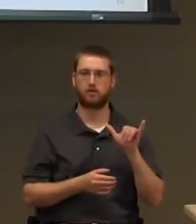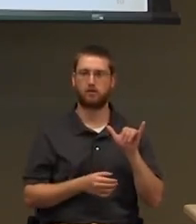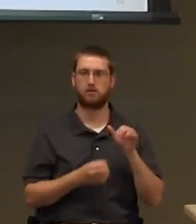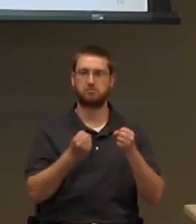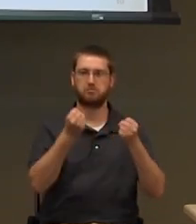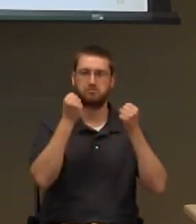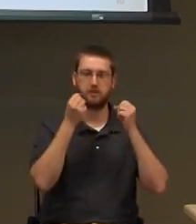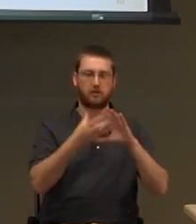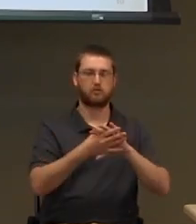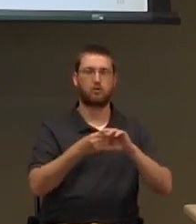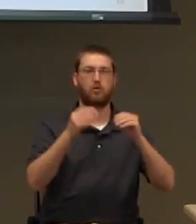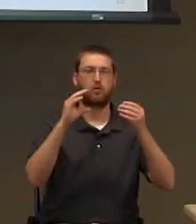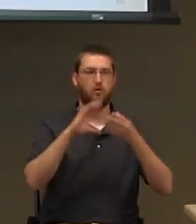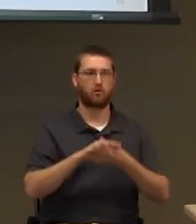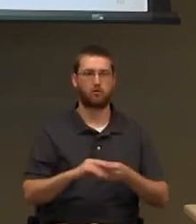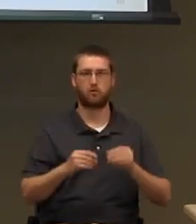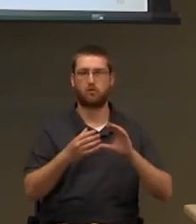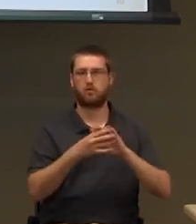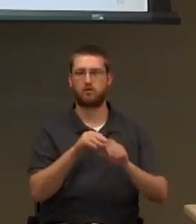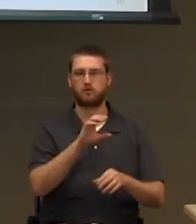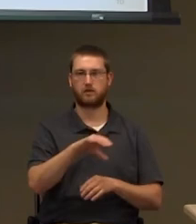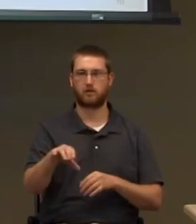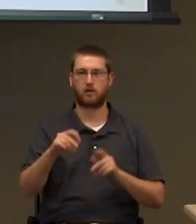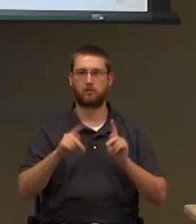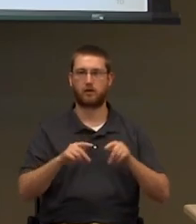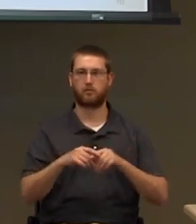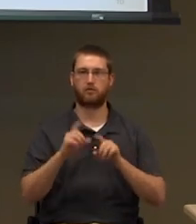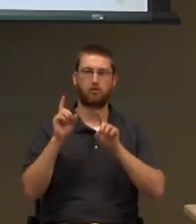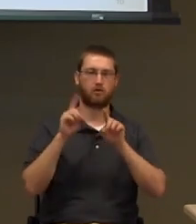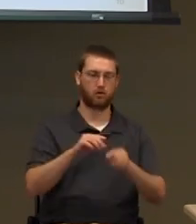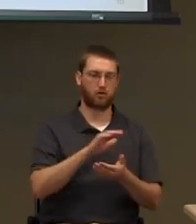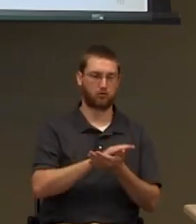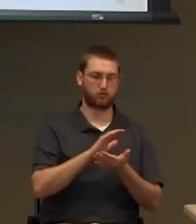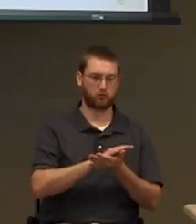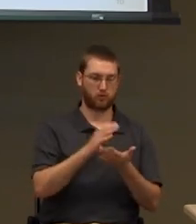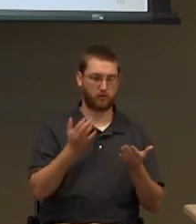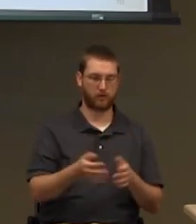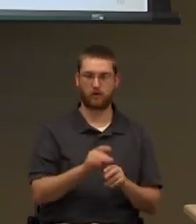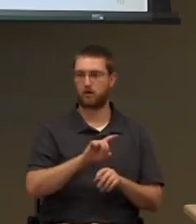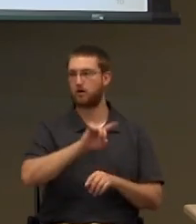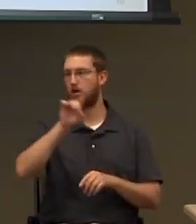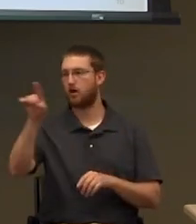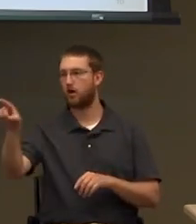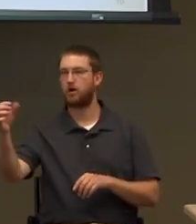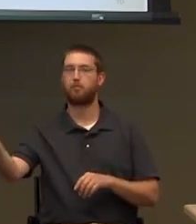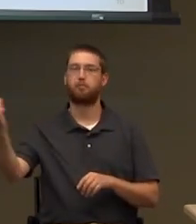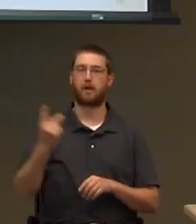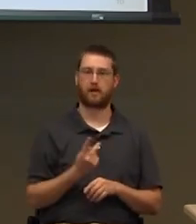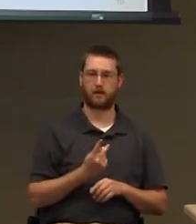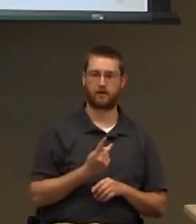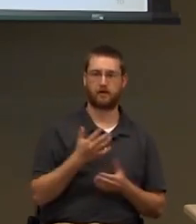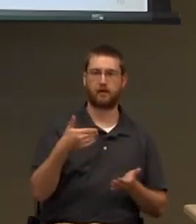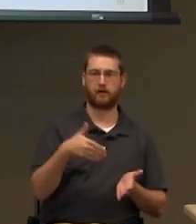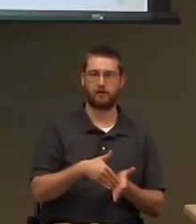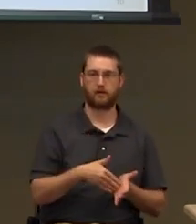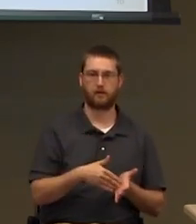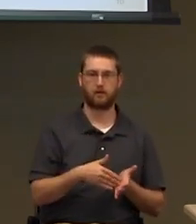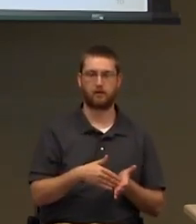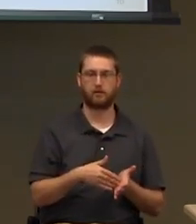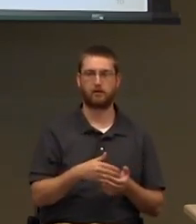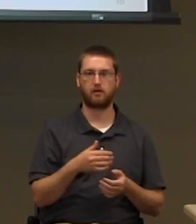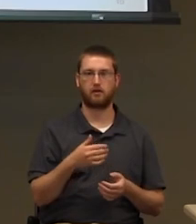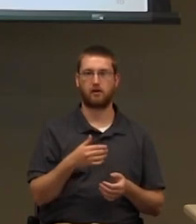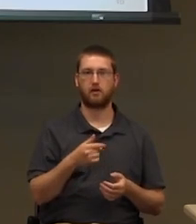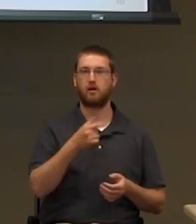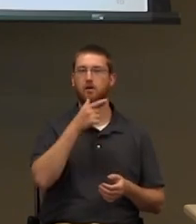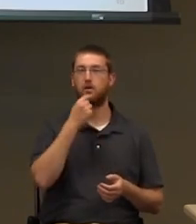been numerous stories, for example, of center folks who have gone to school here from somewhere else and then have come back in their lives. I'm almost afraid to say